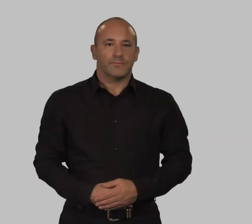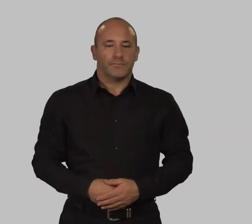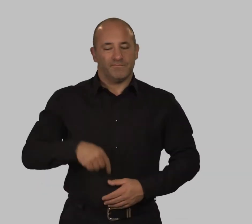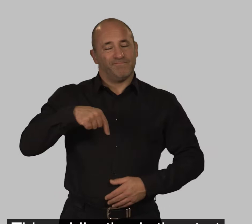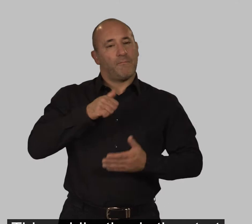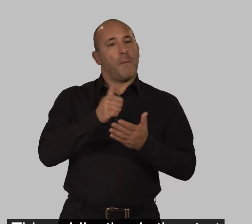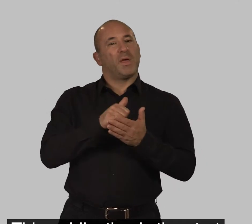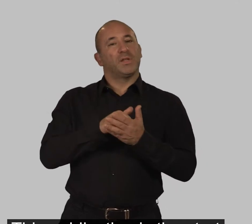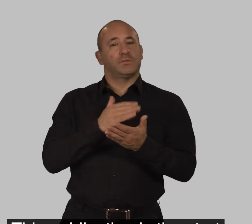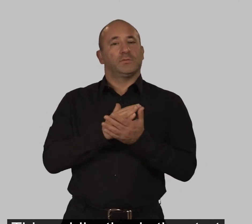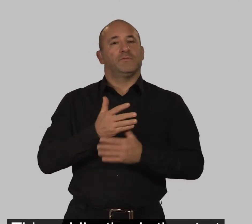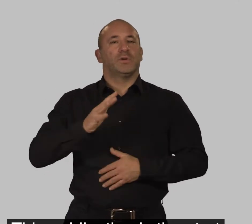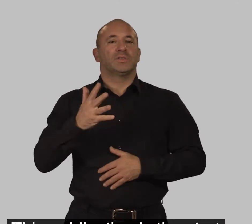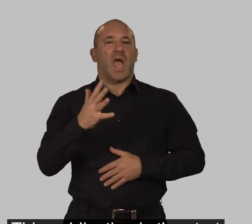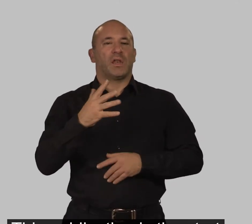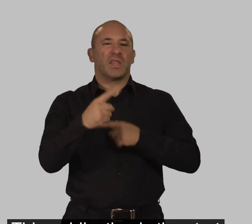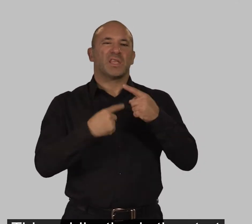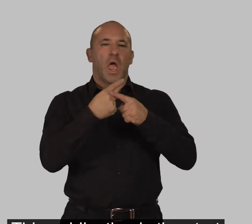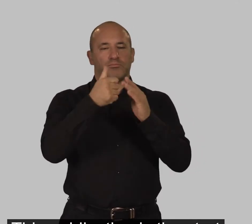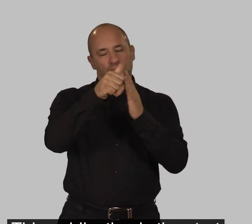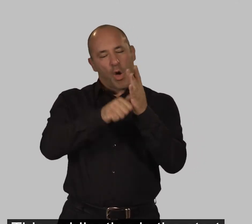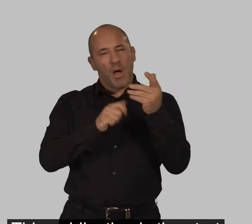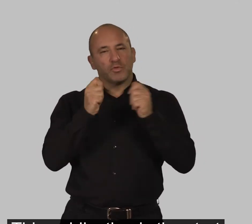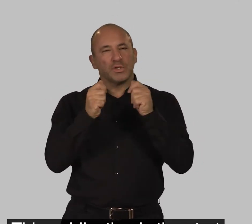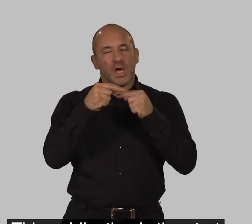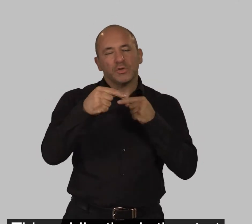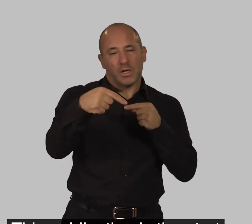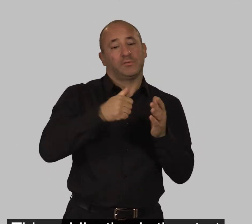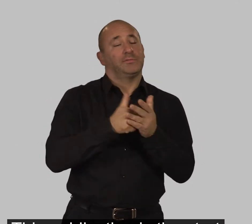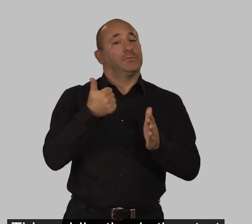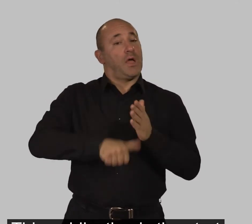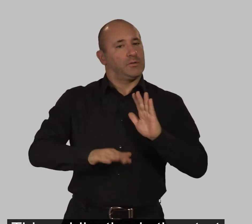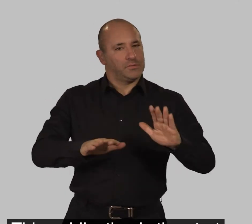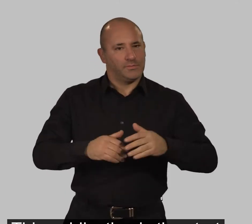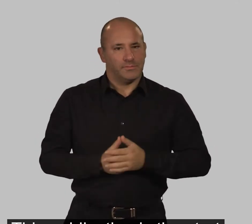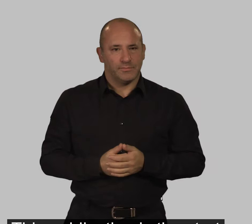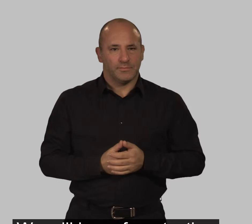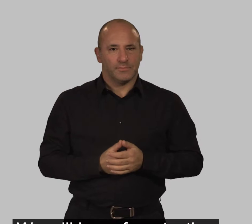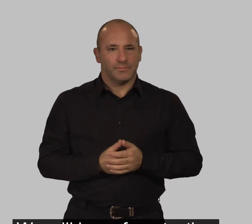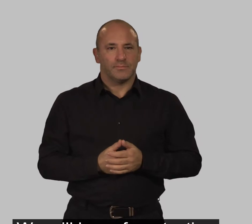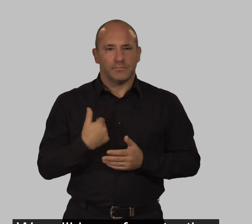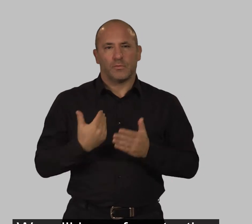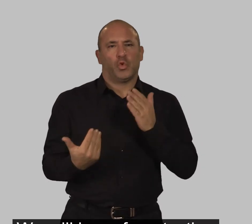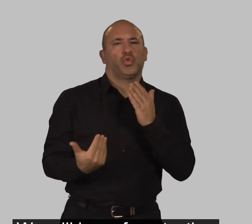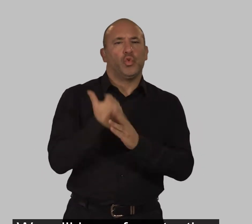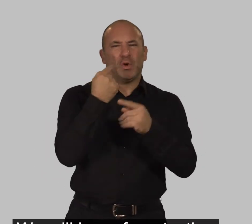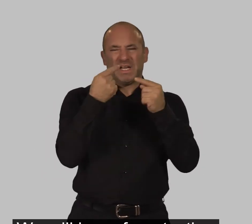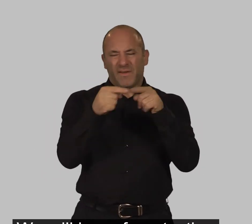This publication is the start of a 10-year programme of reform. We will learn